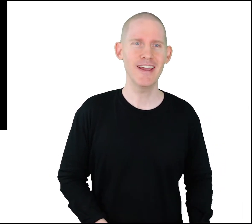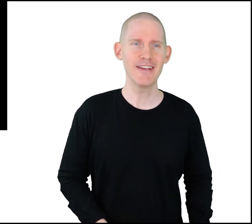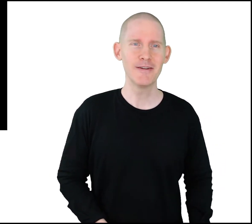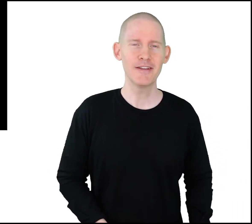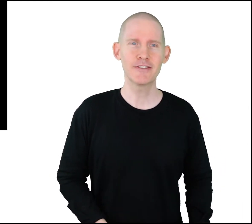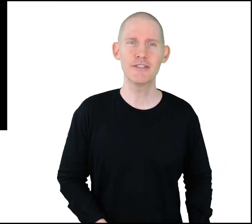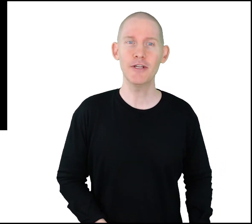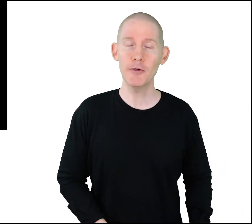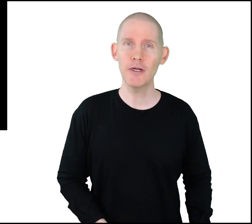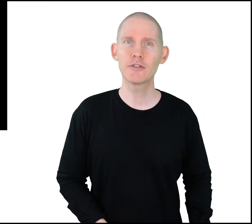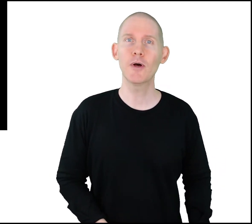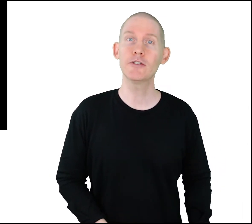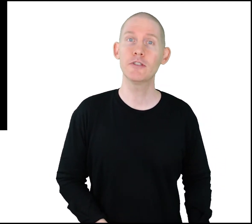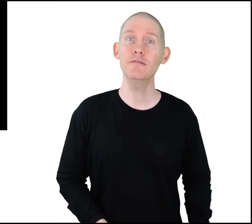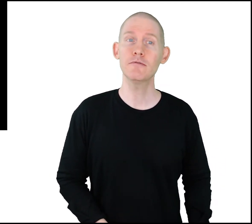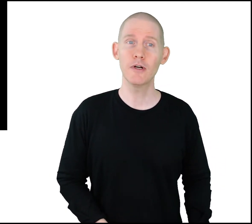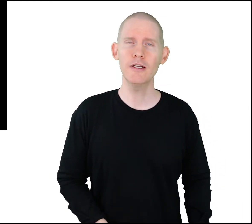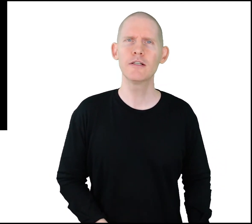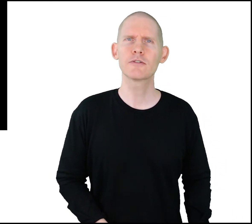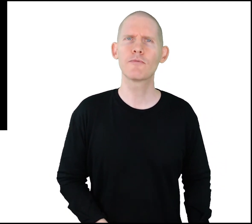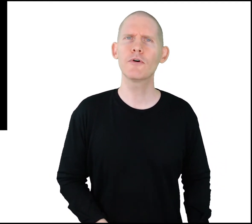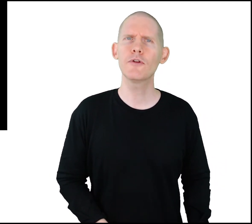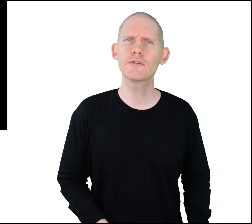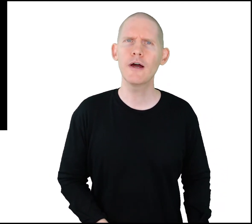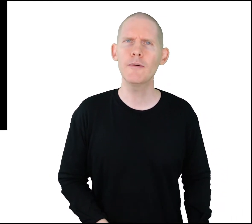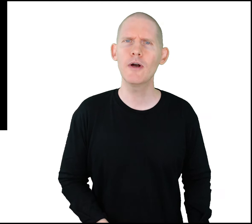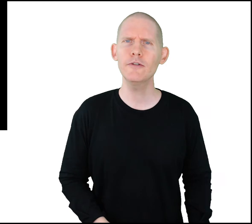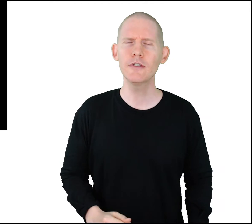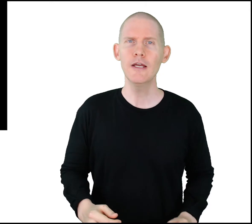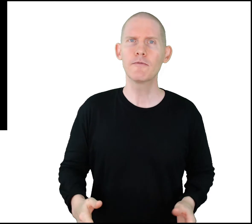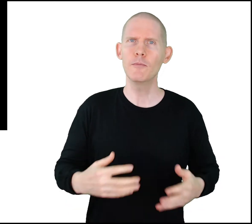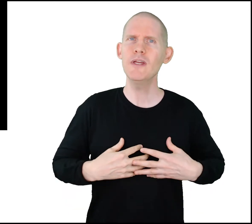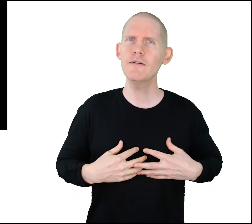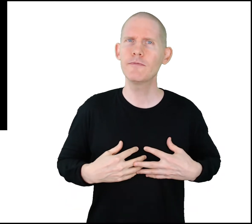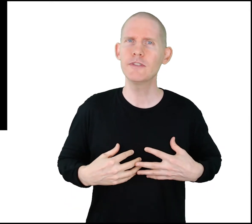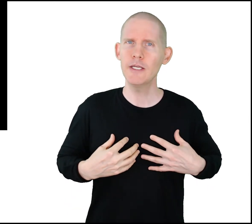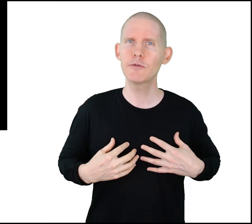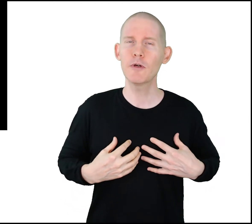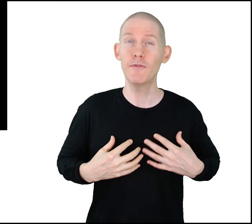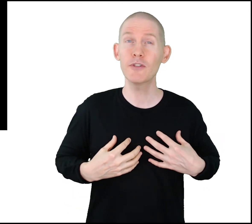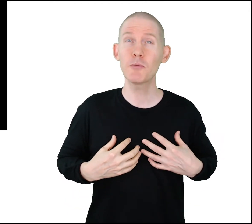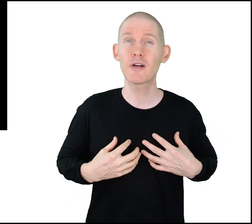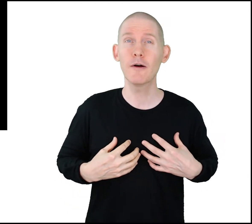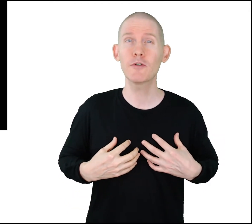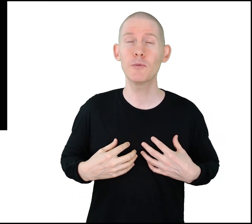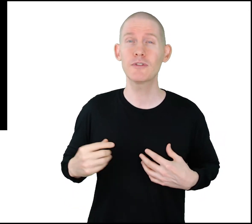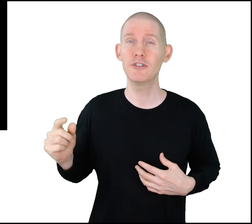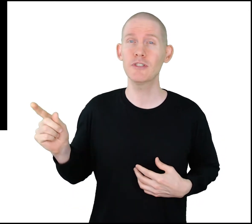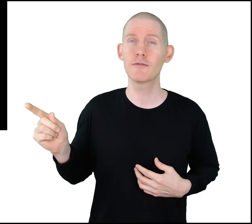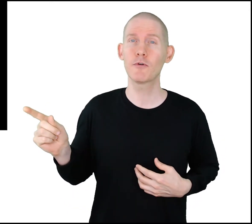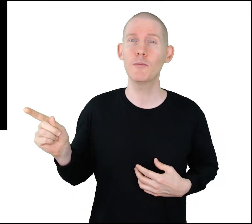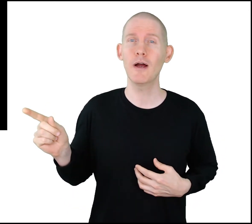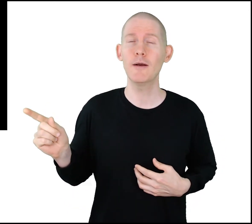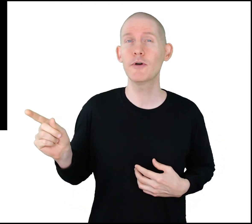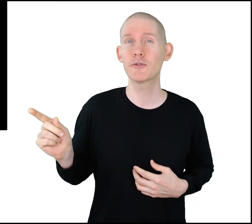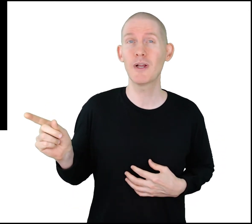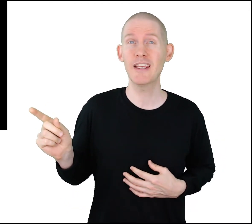Okay, this is a WH question, right? So furrow those eyebrows. For me, it feels more comfortable to just furrow my eyebrows when I get